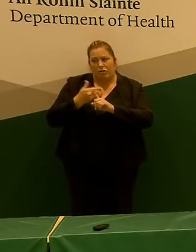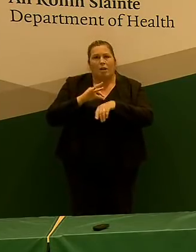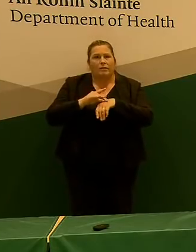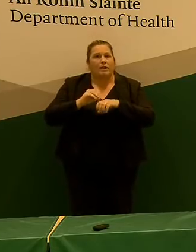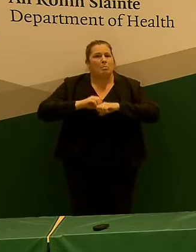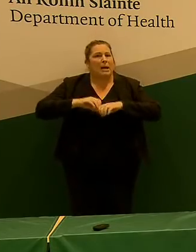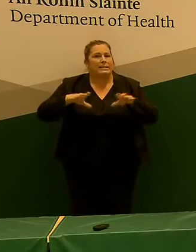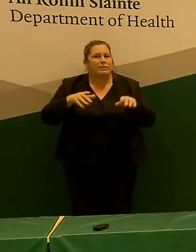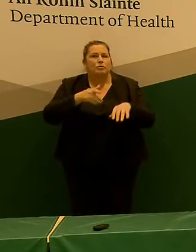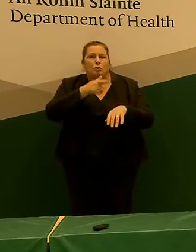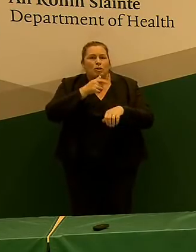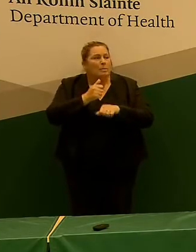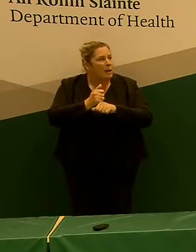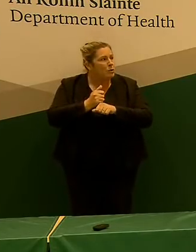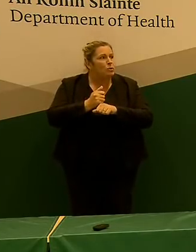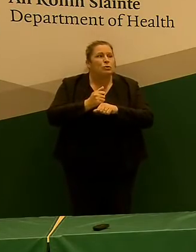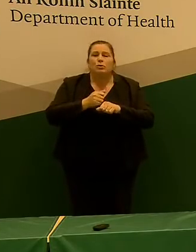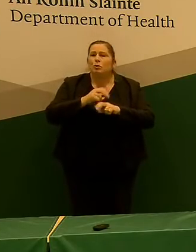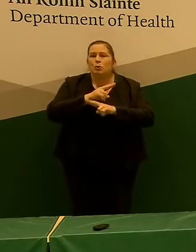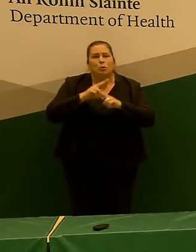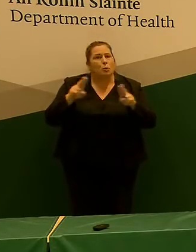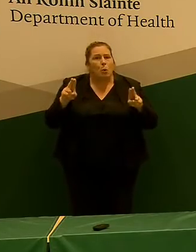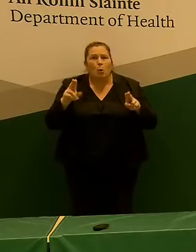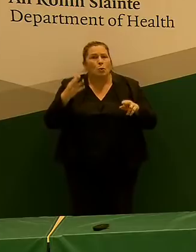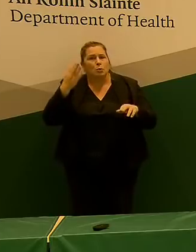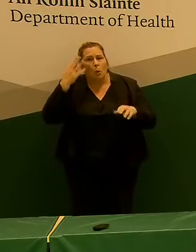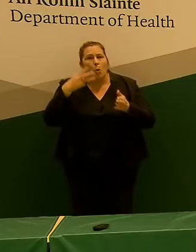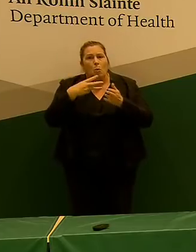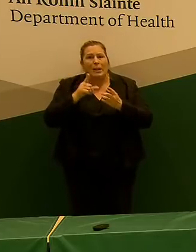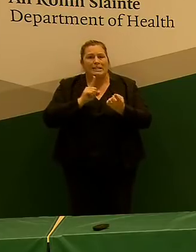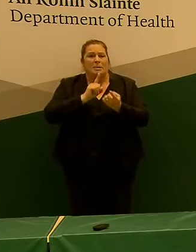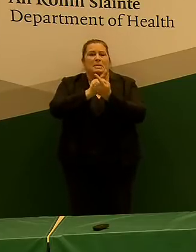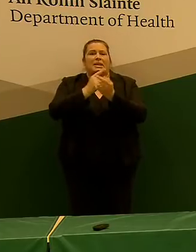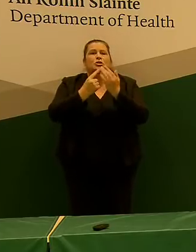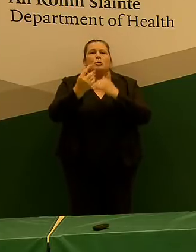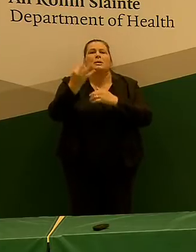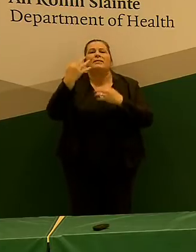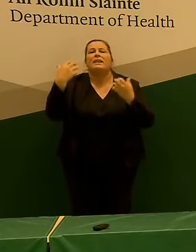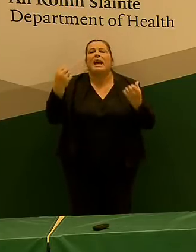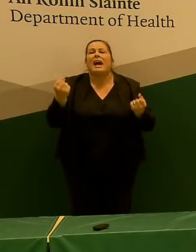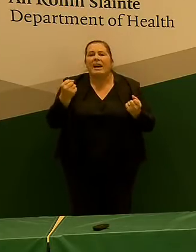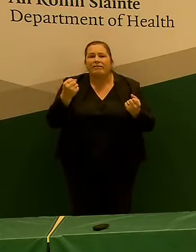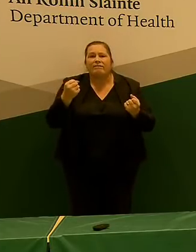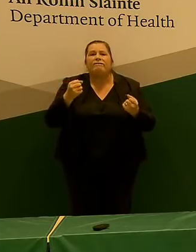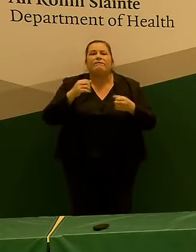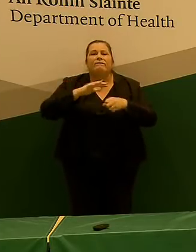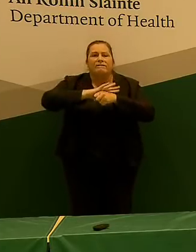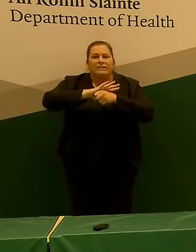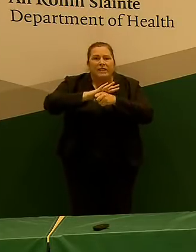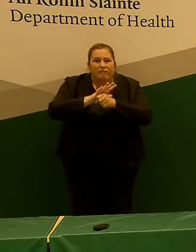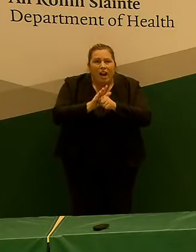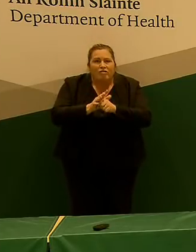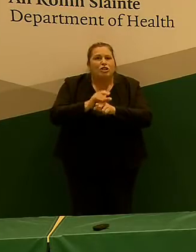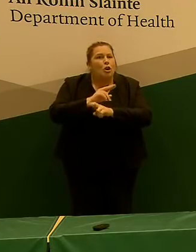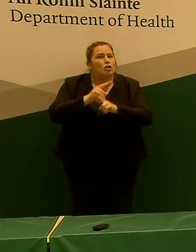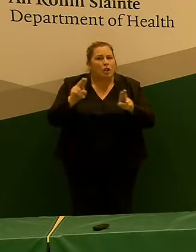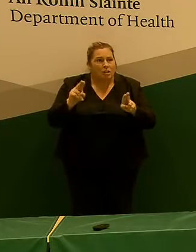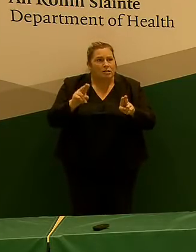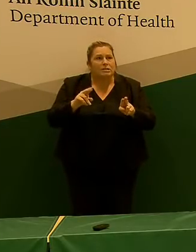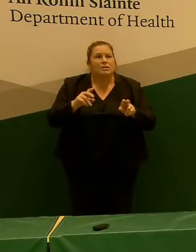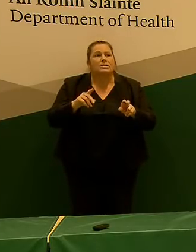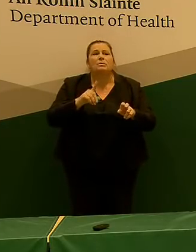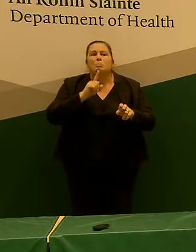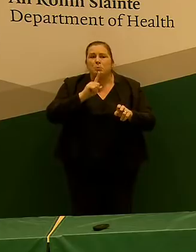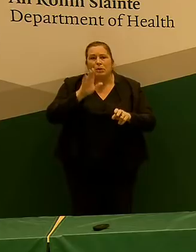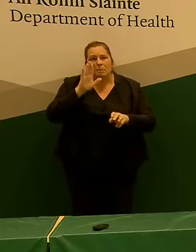this pandemic. Discussing the fact that you simply don't know when you meet someone whether they have the virus or not, and therefore, to a certain extent, as she said,